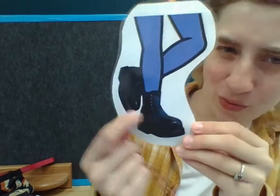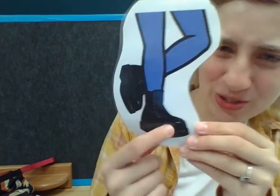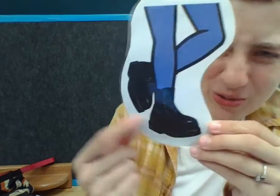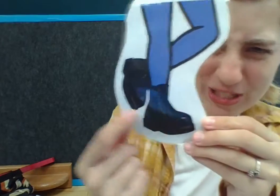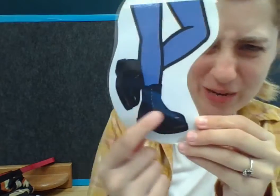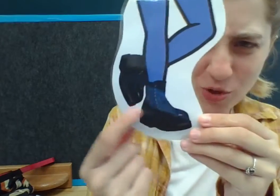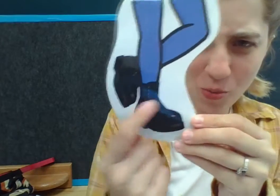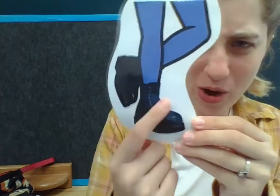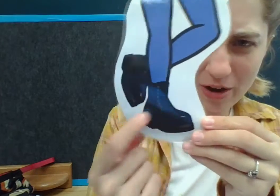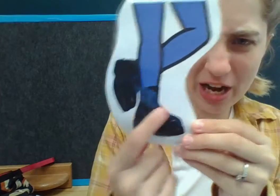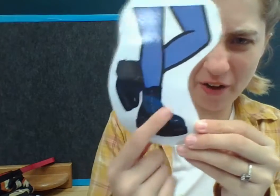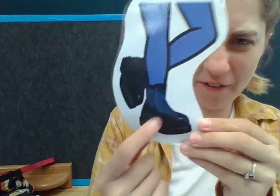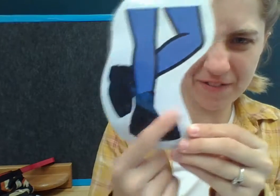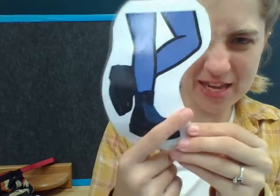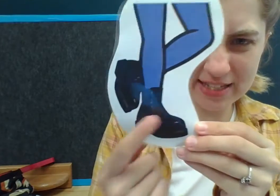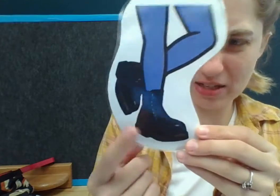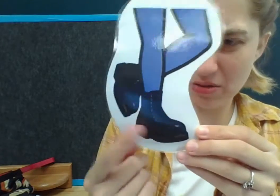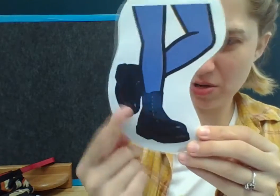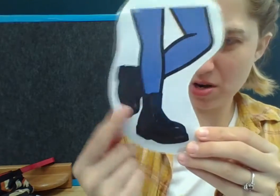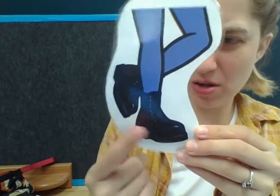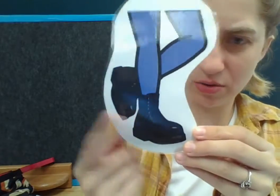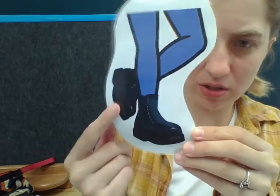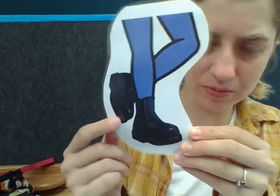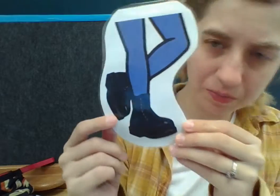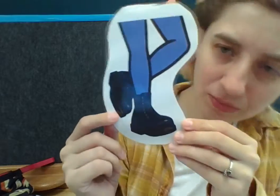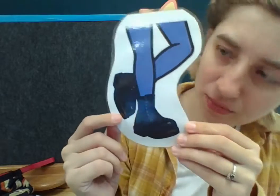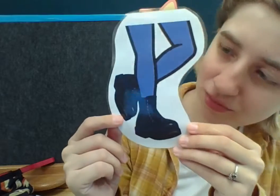What's Storytime Storm wearing on her feet? What are those?